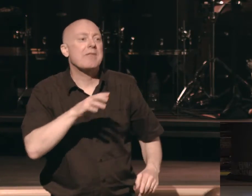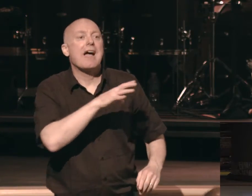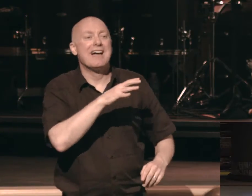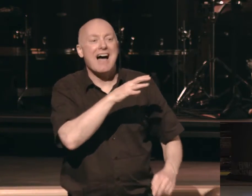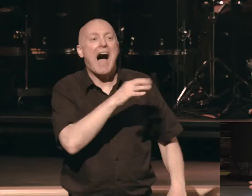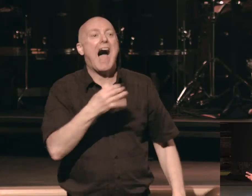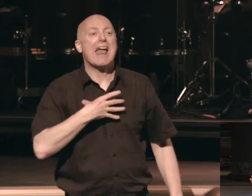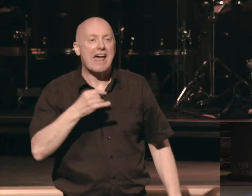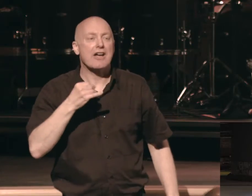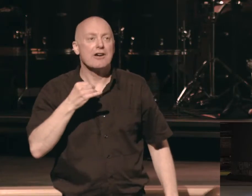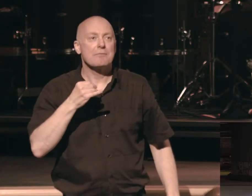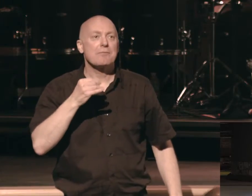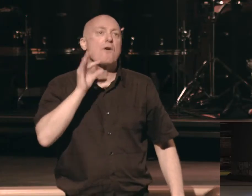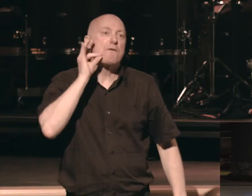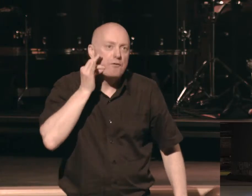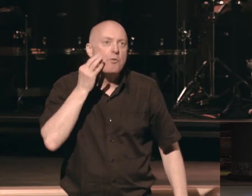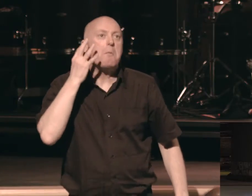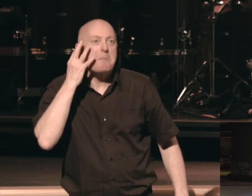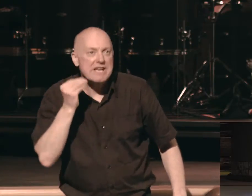peach pineapple. So